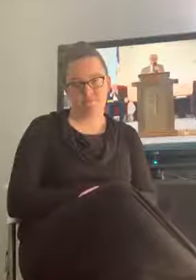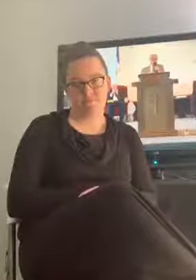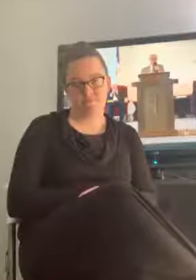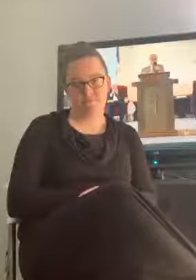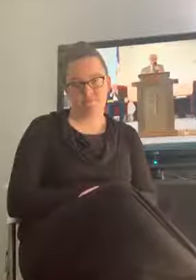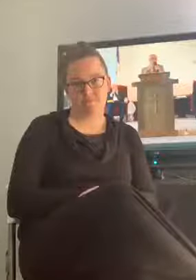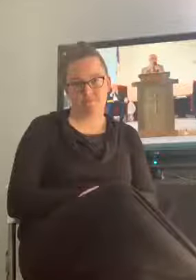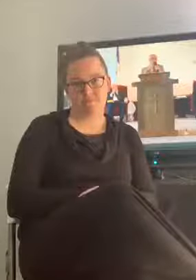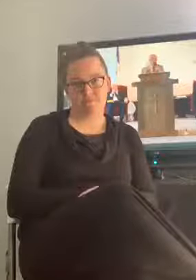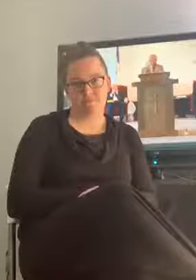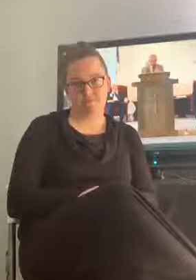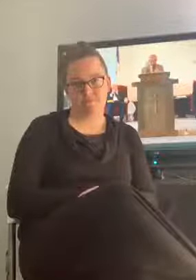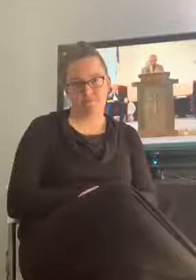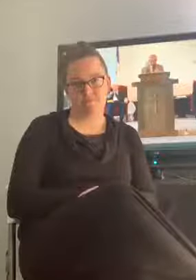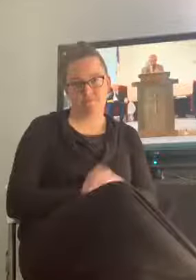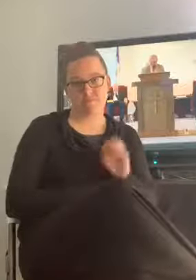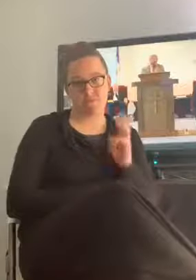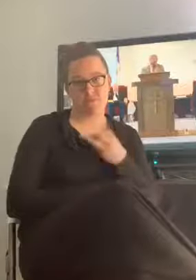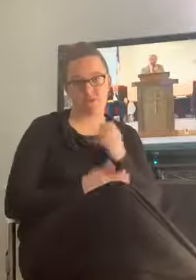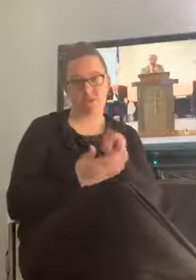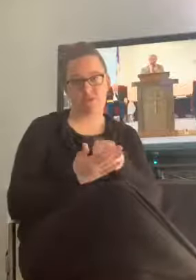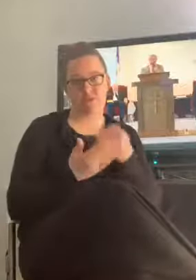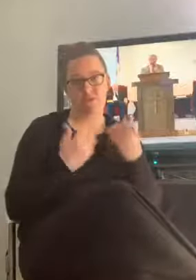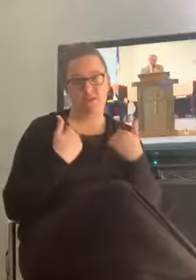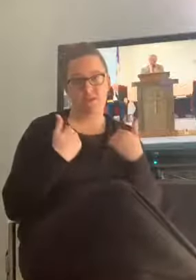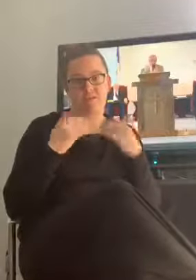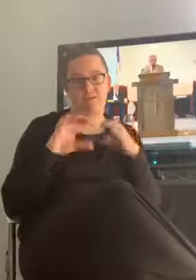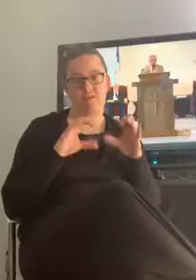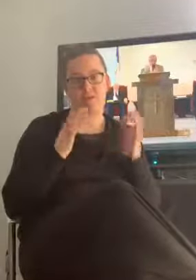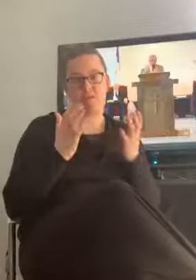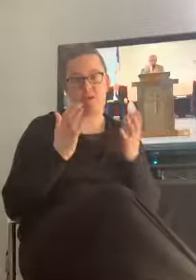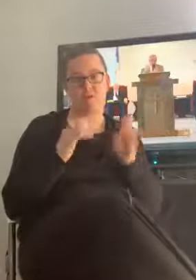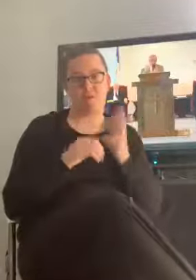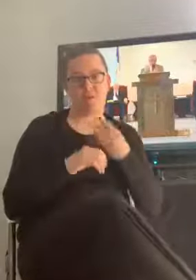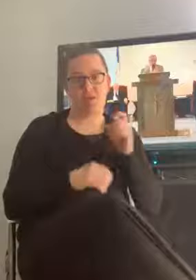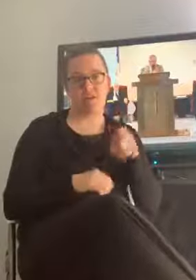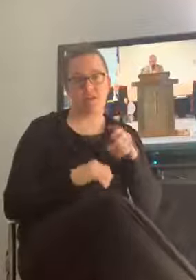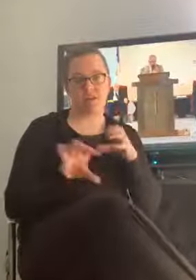we just have to do what we can. If I come in here with that,